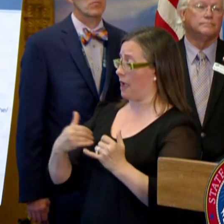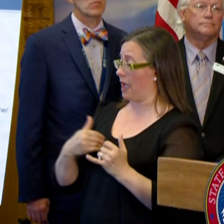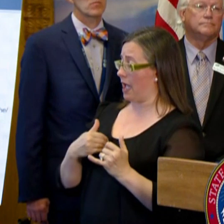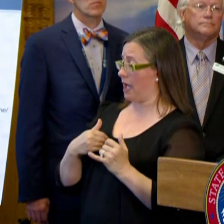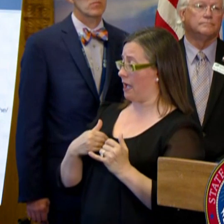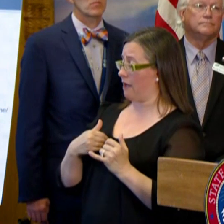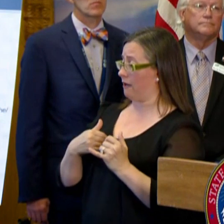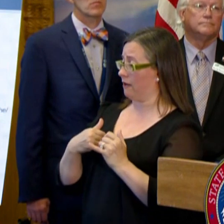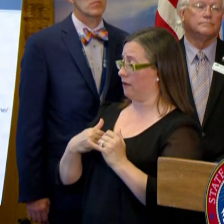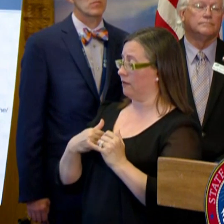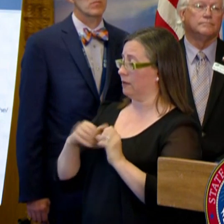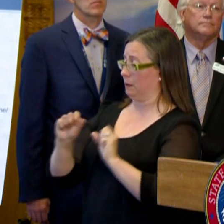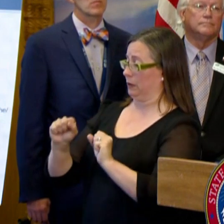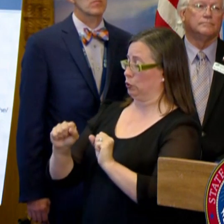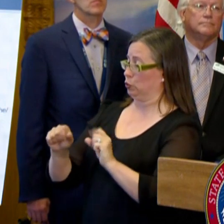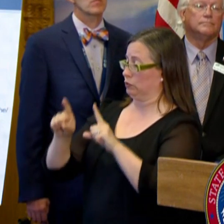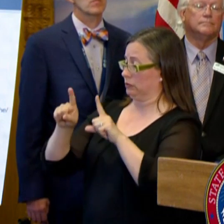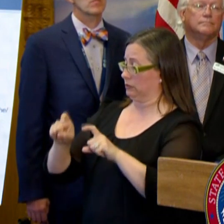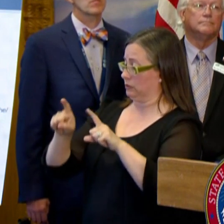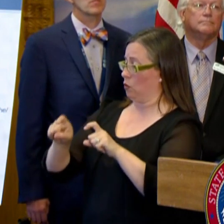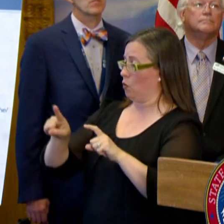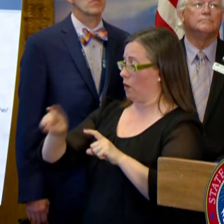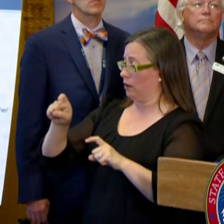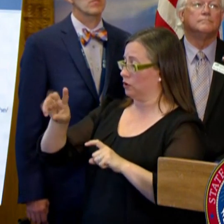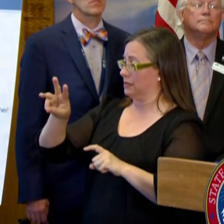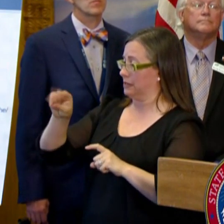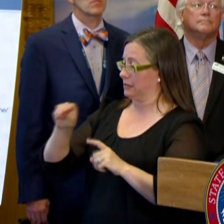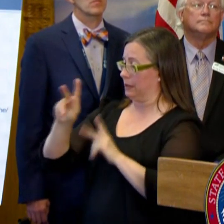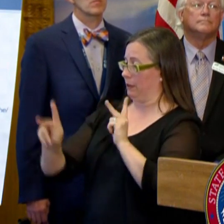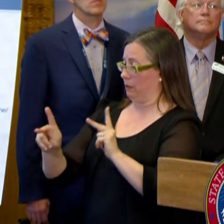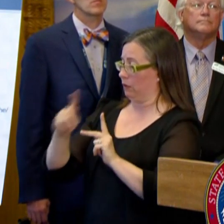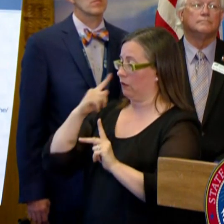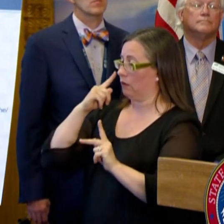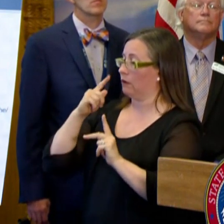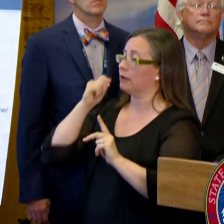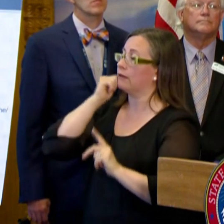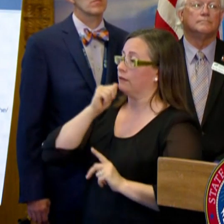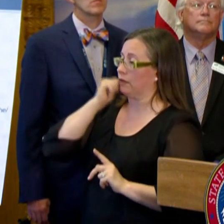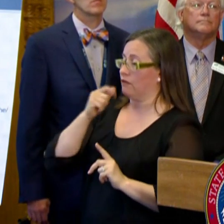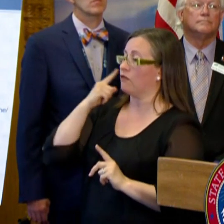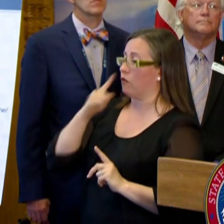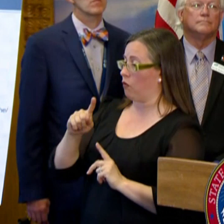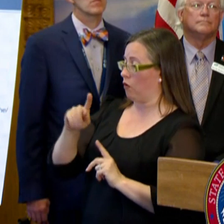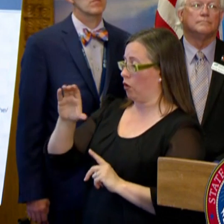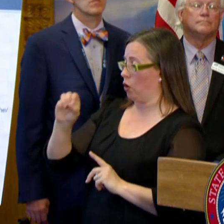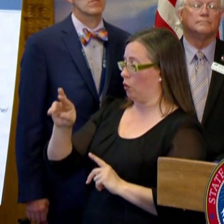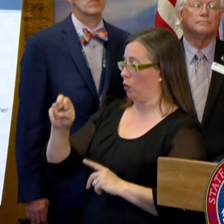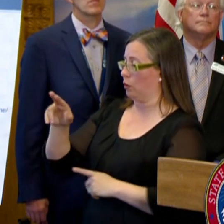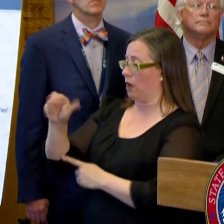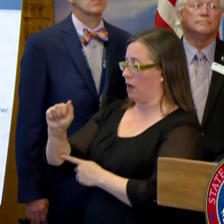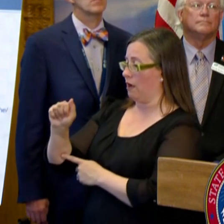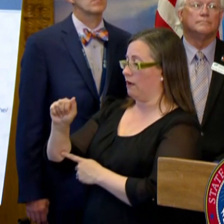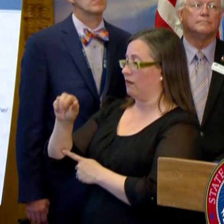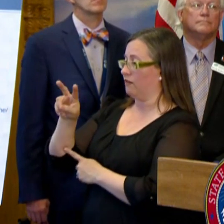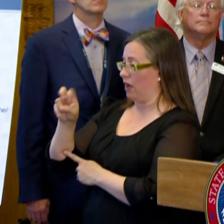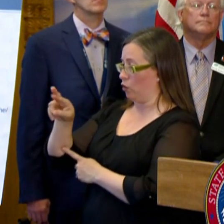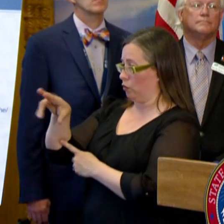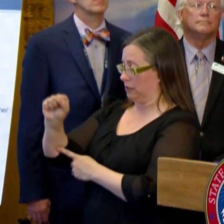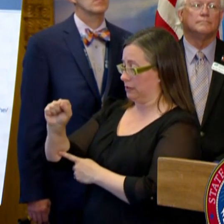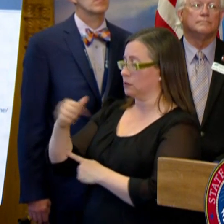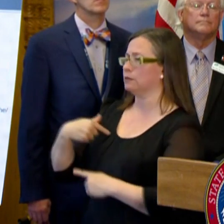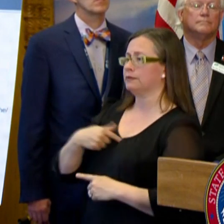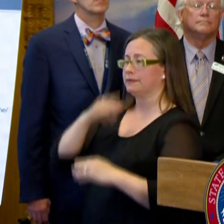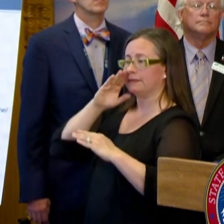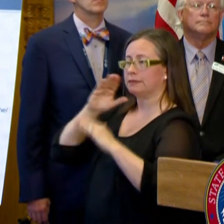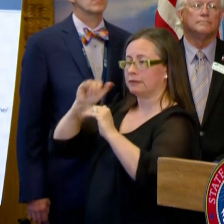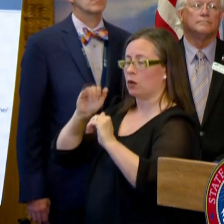test 160 people per day for coronavirus. We expect that over time that capacity will increase. In the